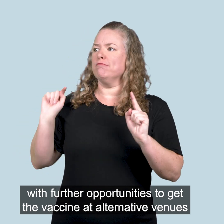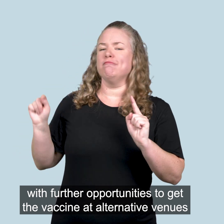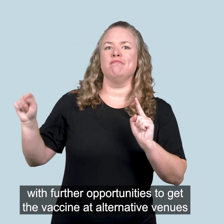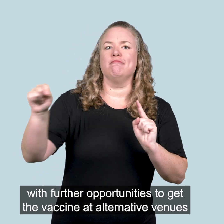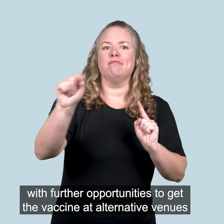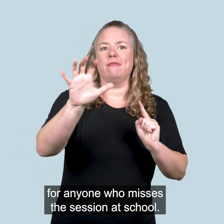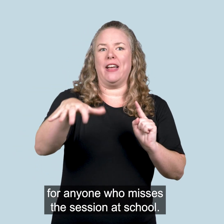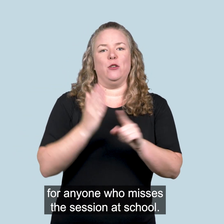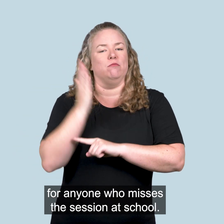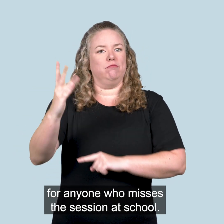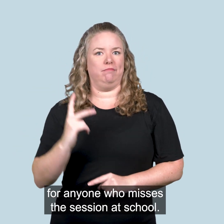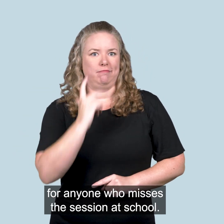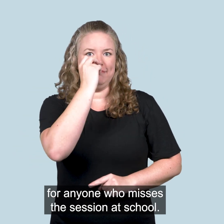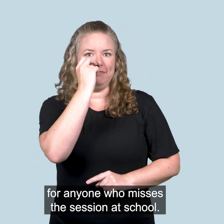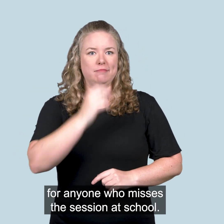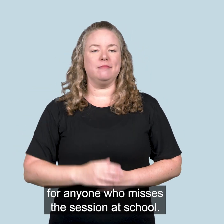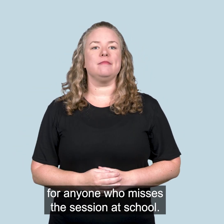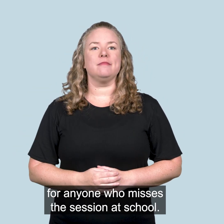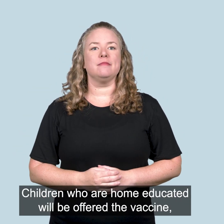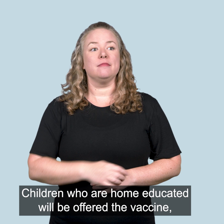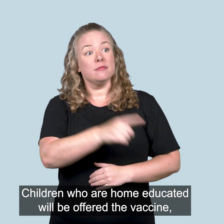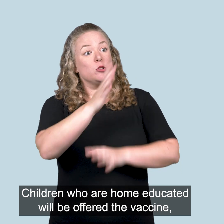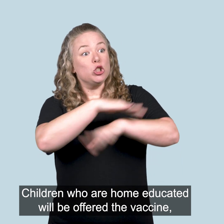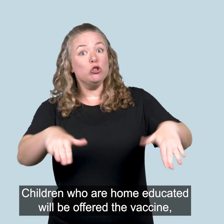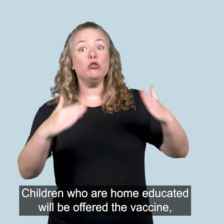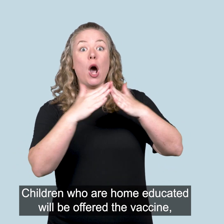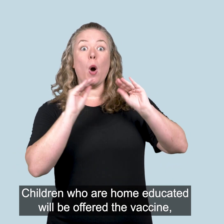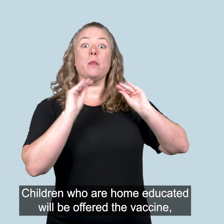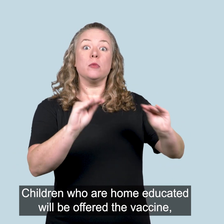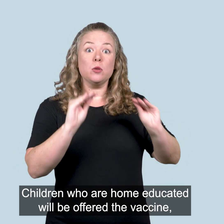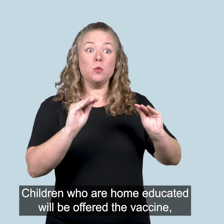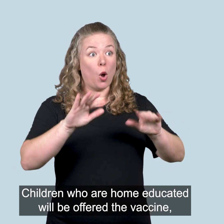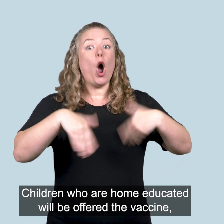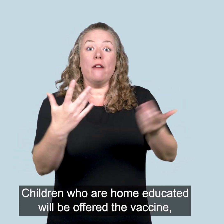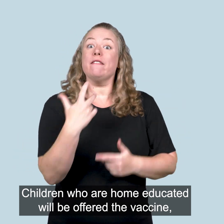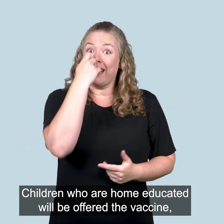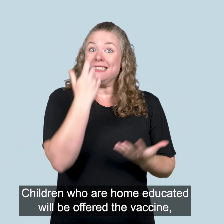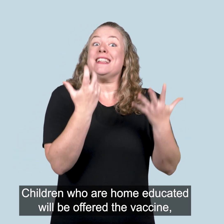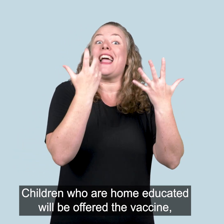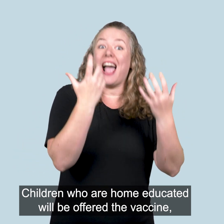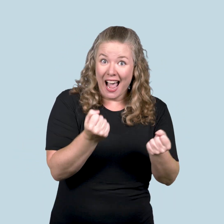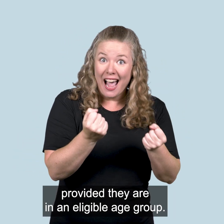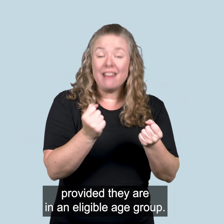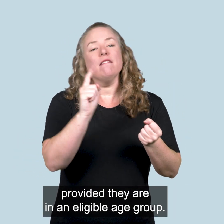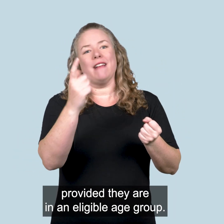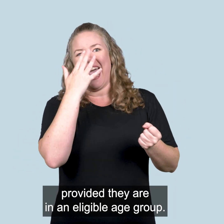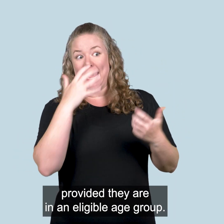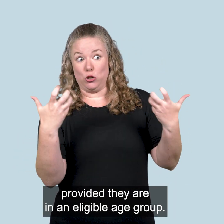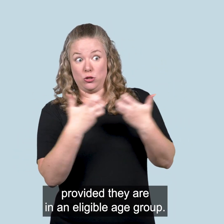alternative venues for anyone who misses the session at school. Children who are home educated will be offered the vaccine provided they